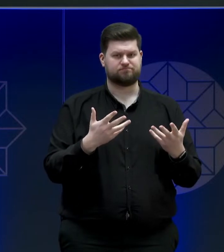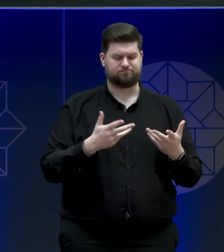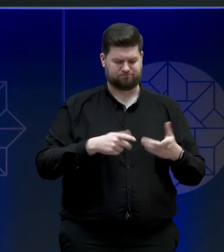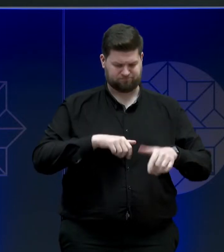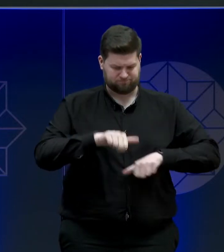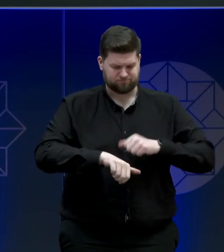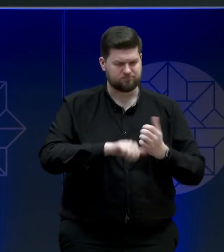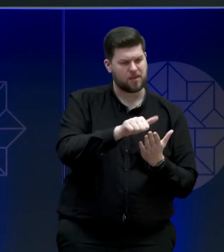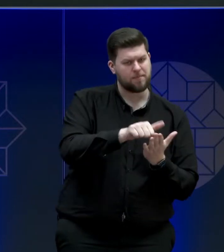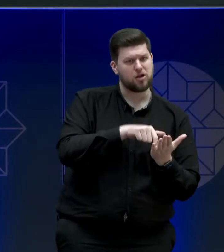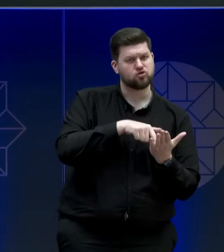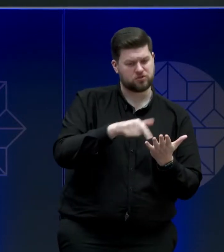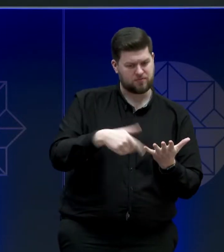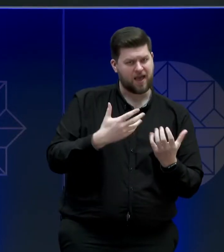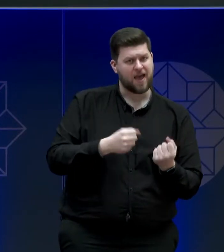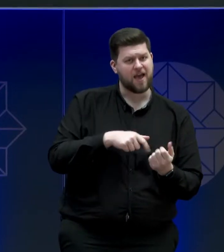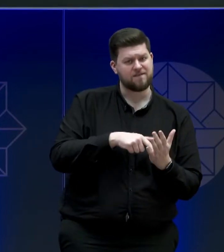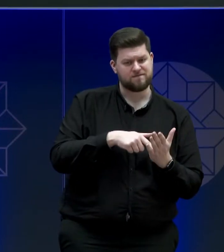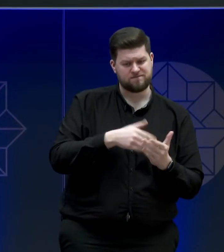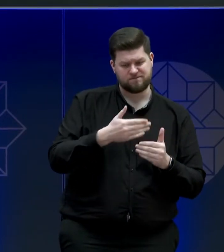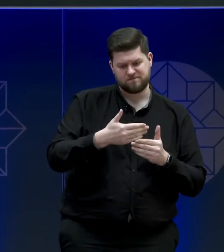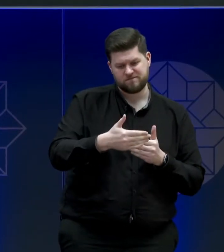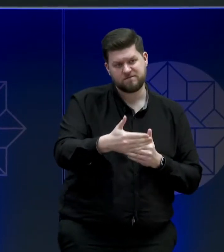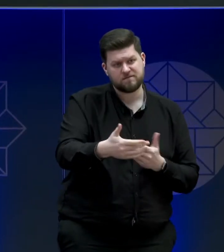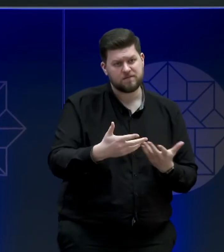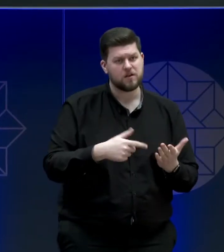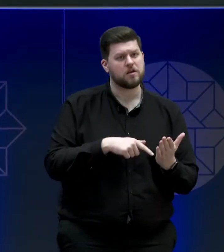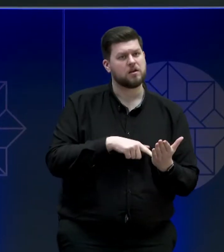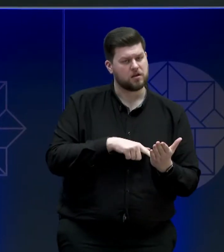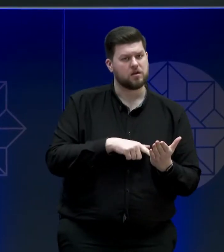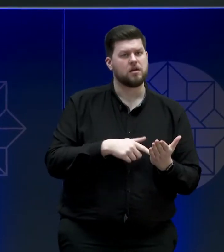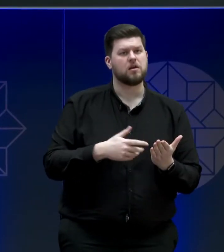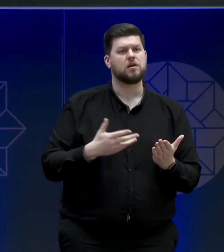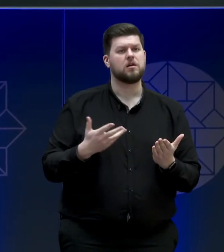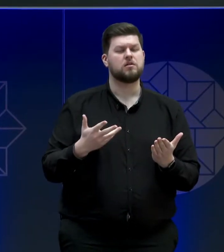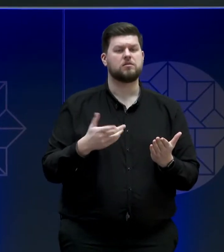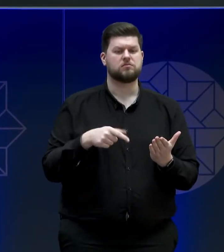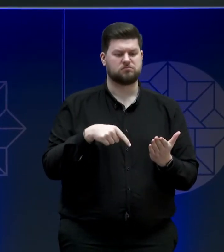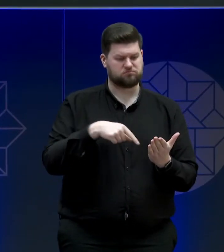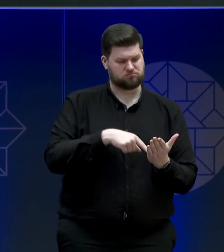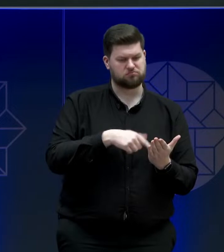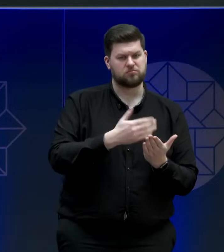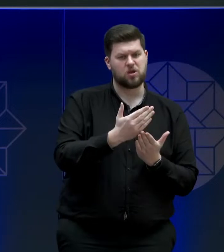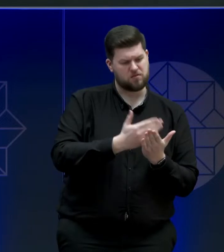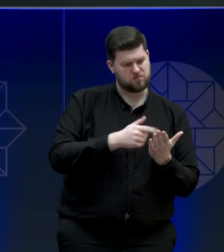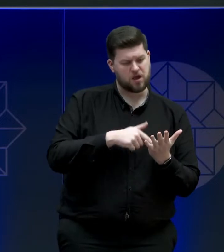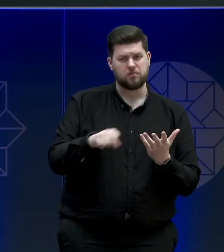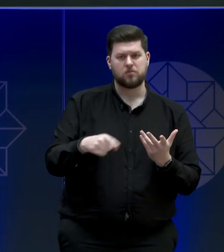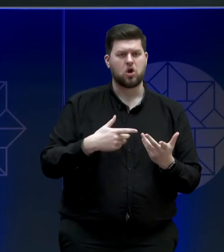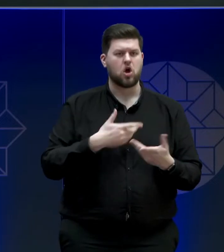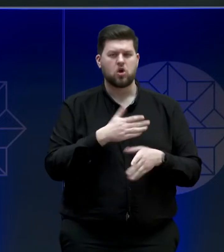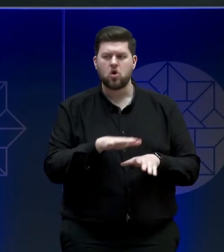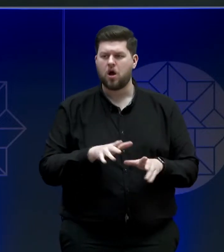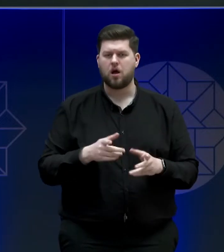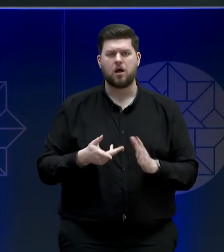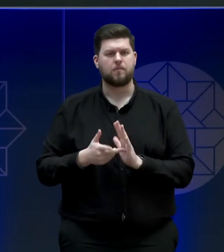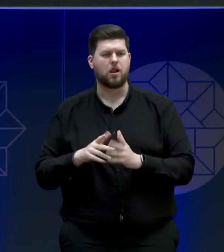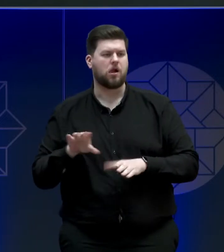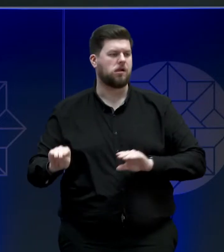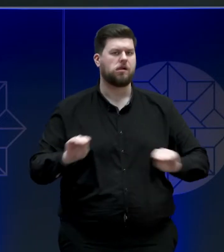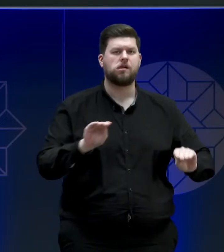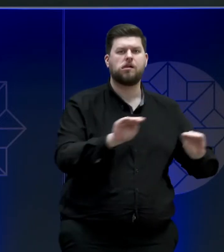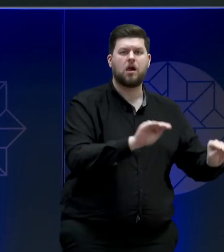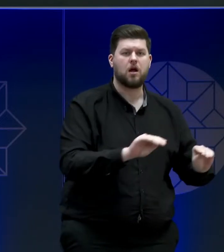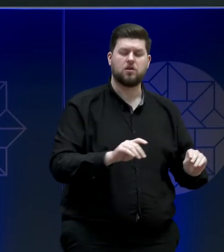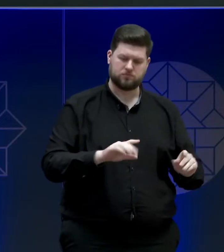because the range of measures are not, they're not in any way fragmented. They are part of a